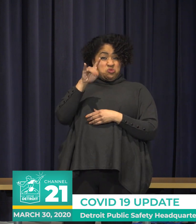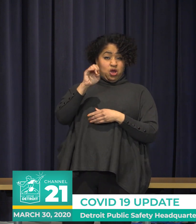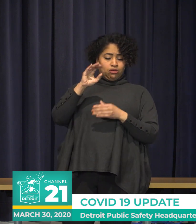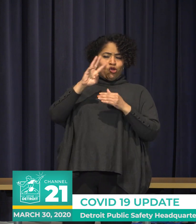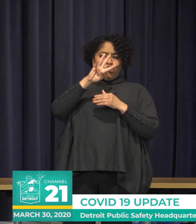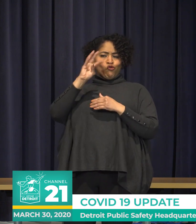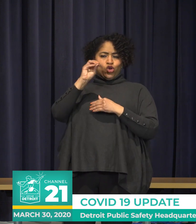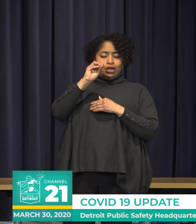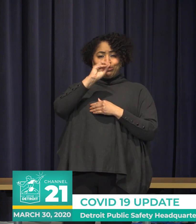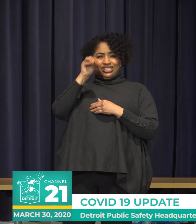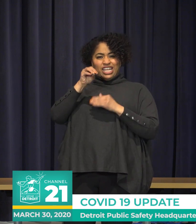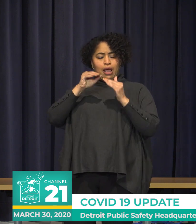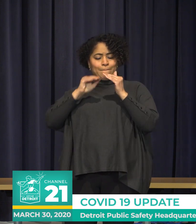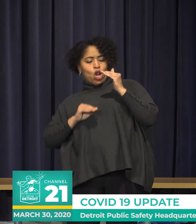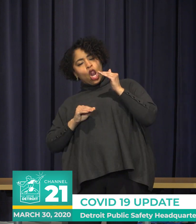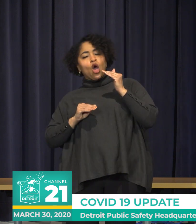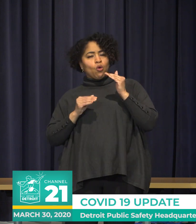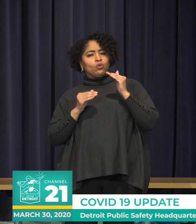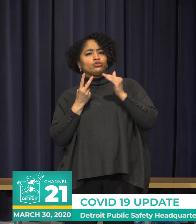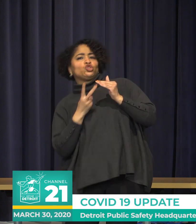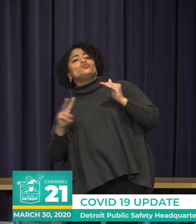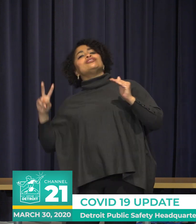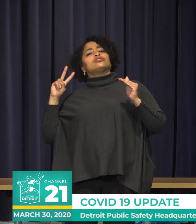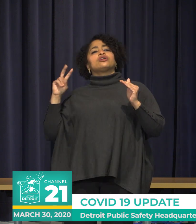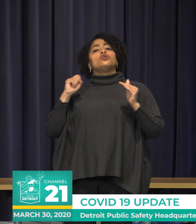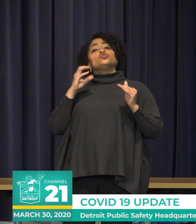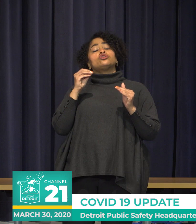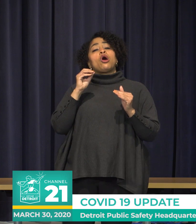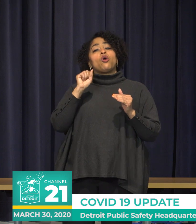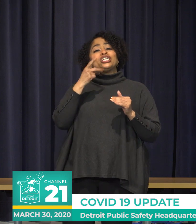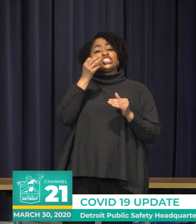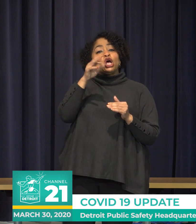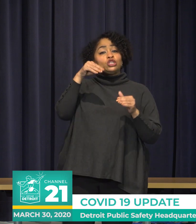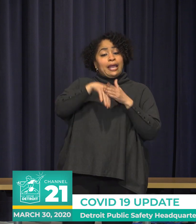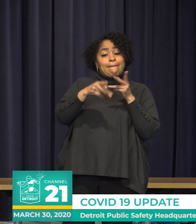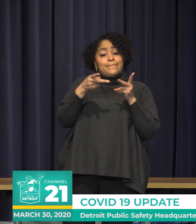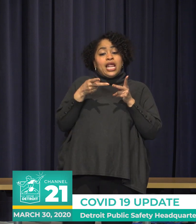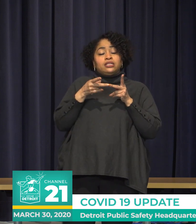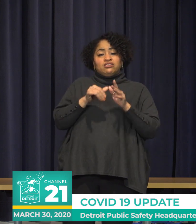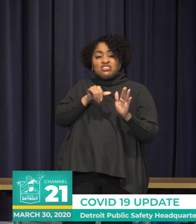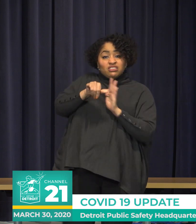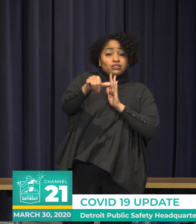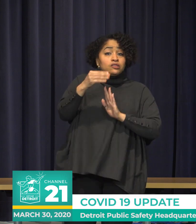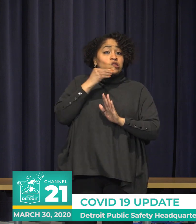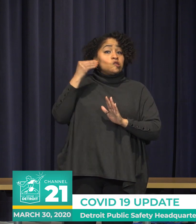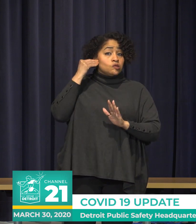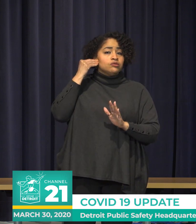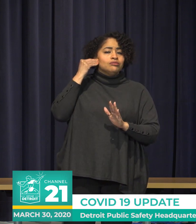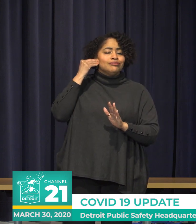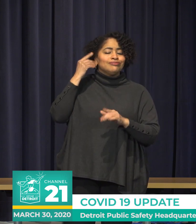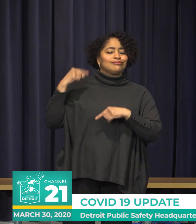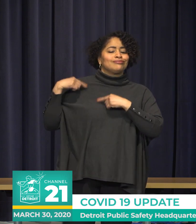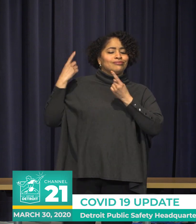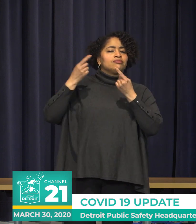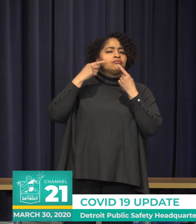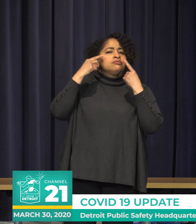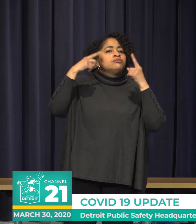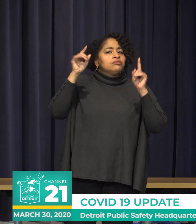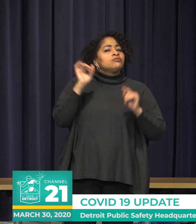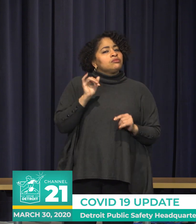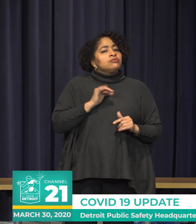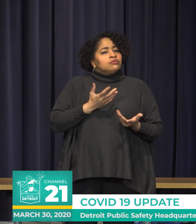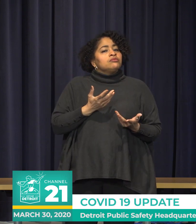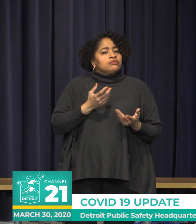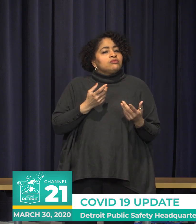the crimes the week before. So the sheltering in place is having the same kind of effect on the crime rate here that it had in New York. And there's